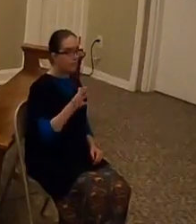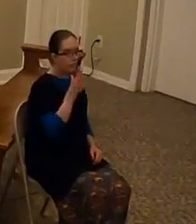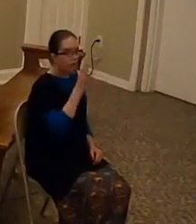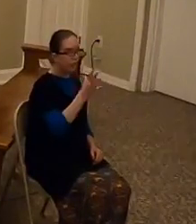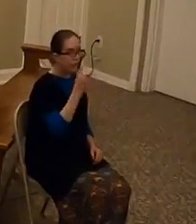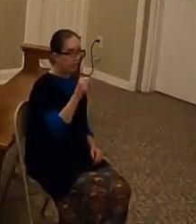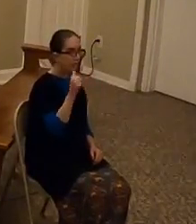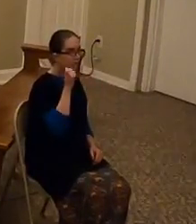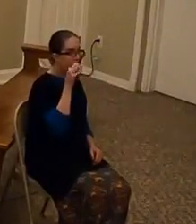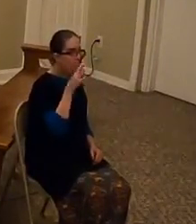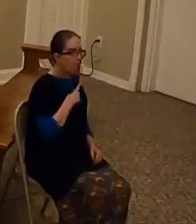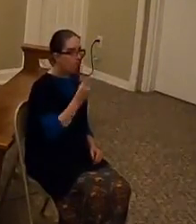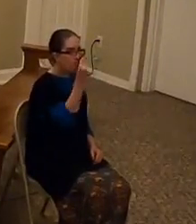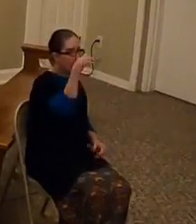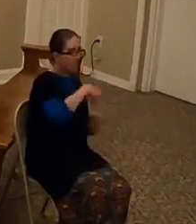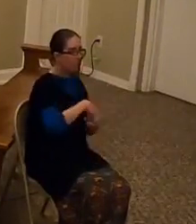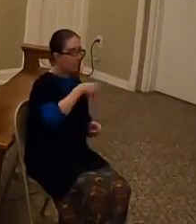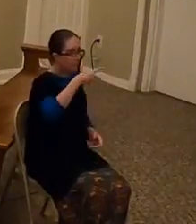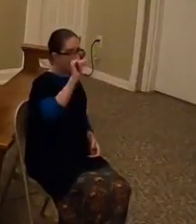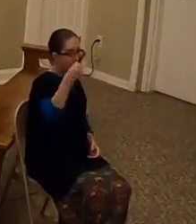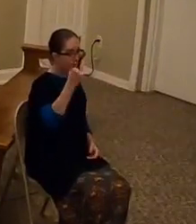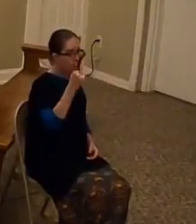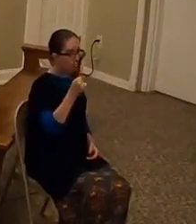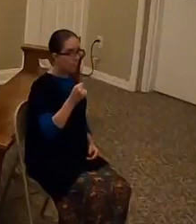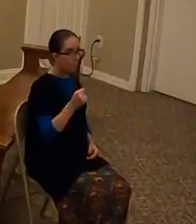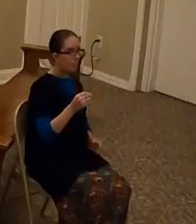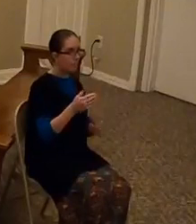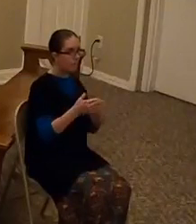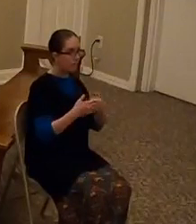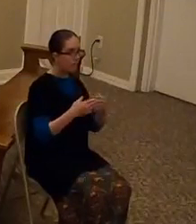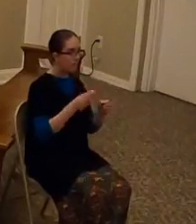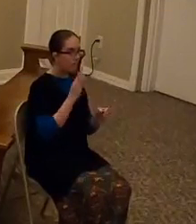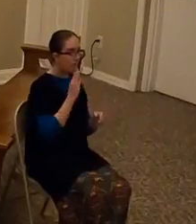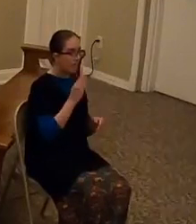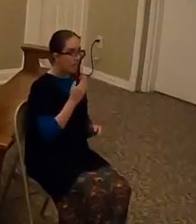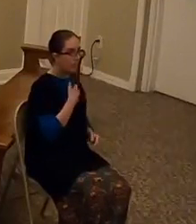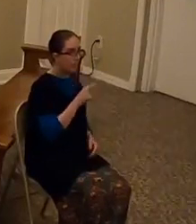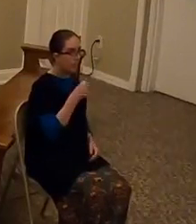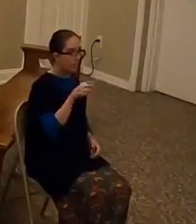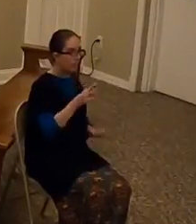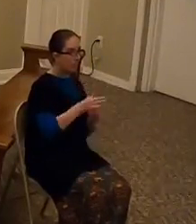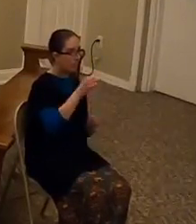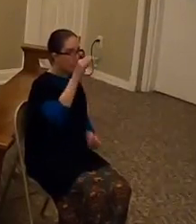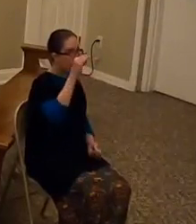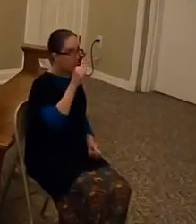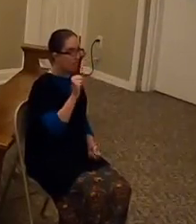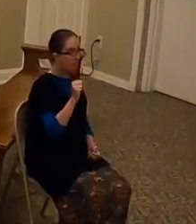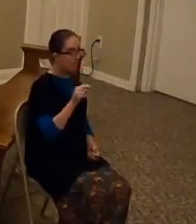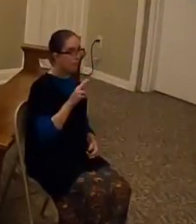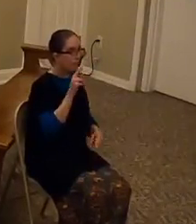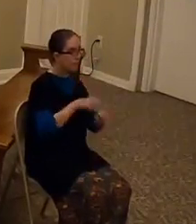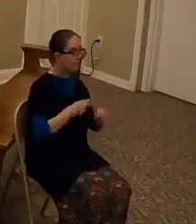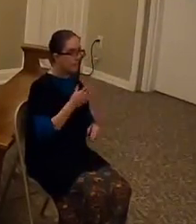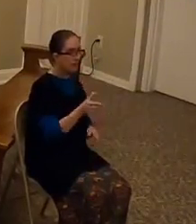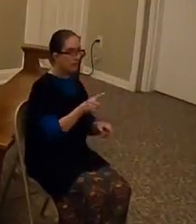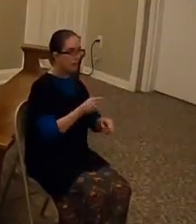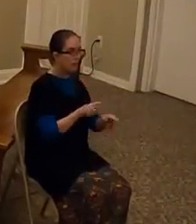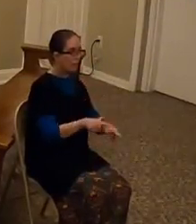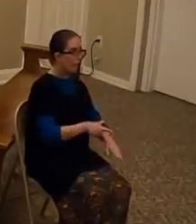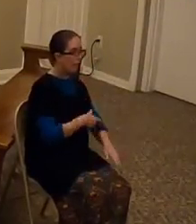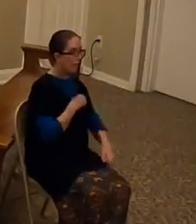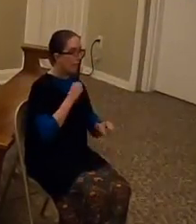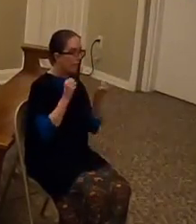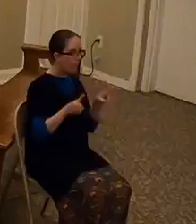the gal that come in the pajamas. It's just a matter of being tuned into the Spirit. And so I sat there as long as I could